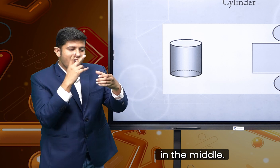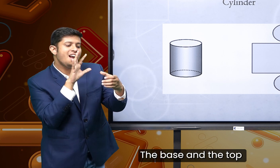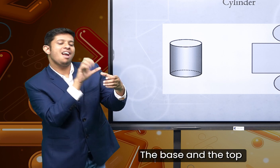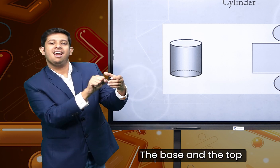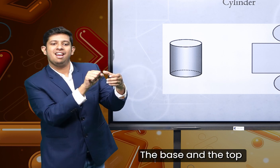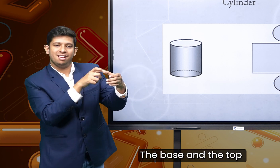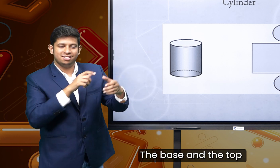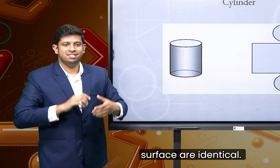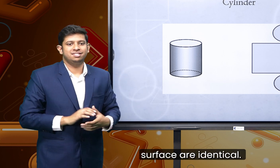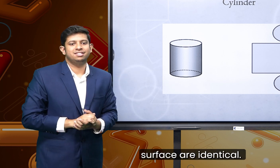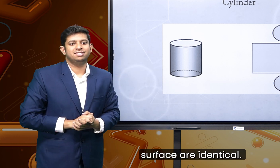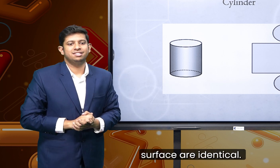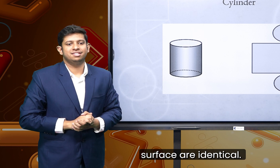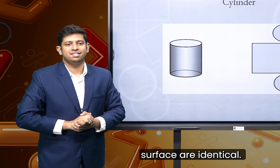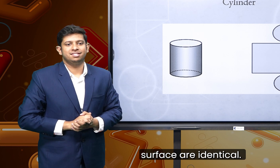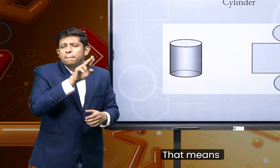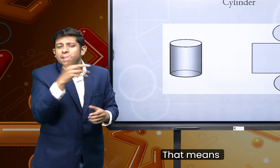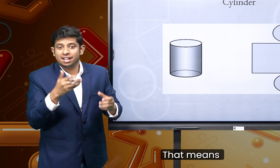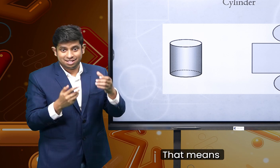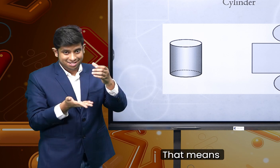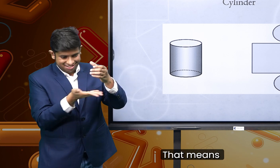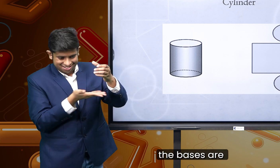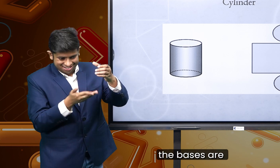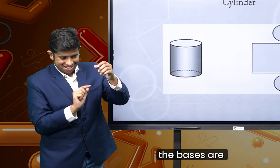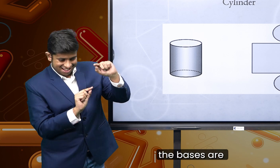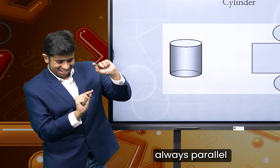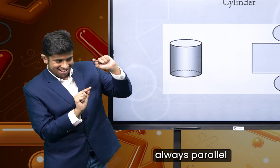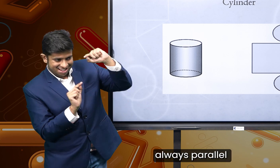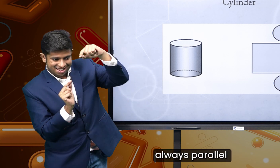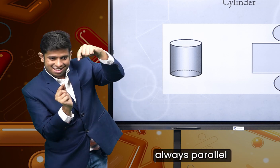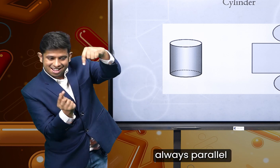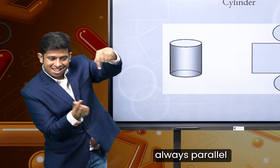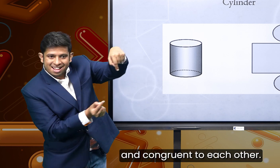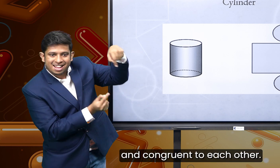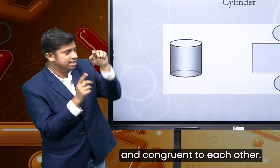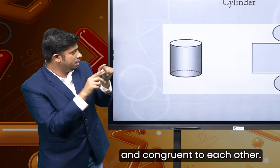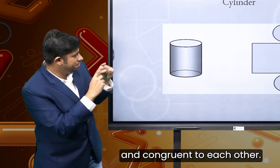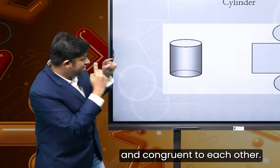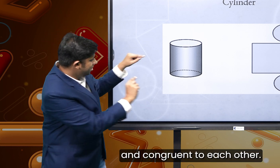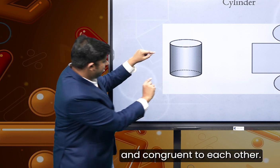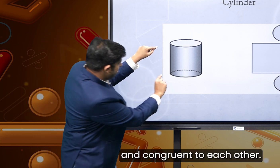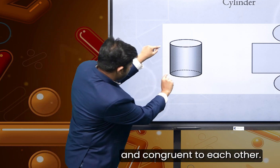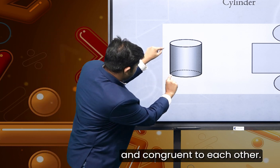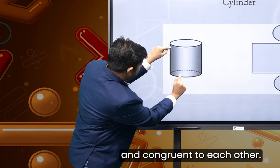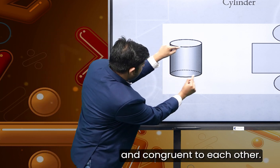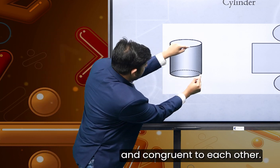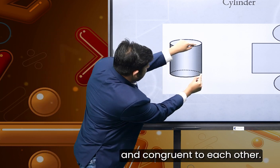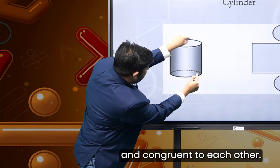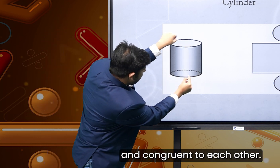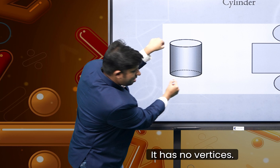The base and the top surface are identical. That means the bases are always parallel and congruent to each other. It